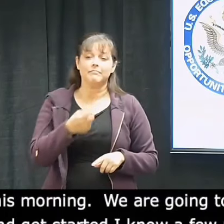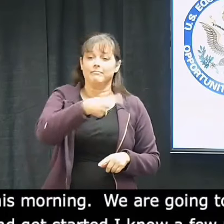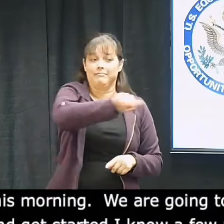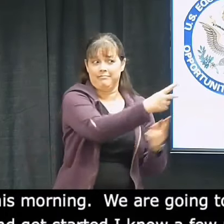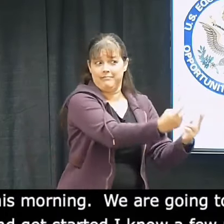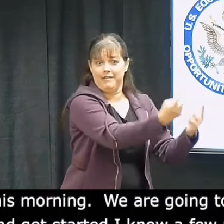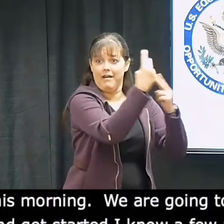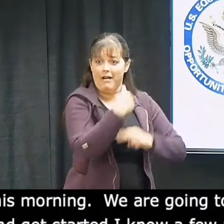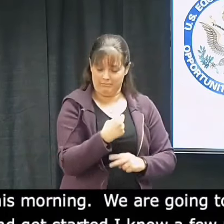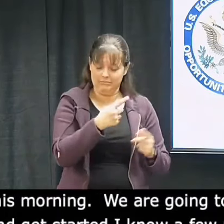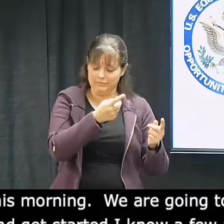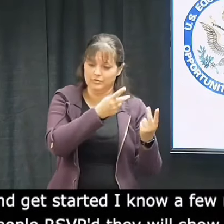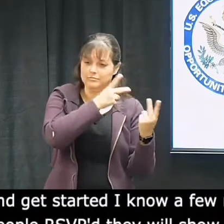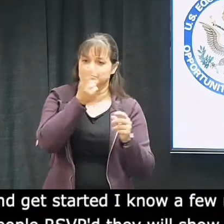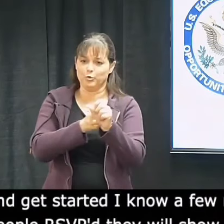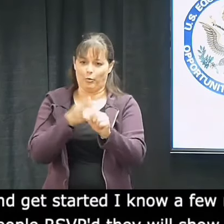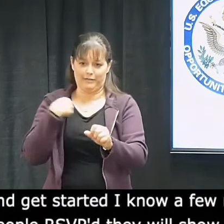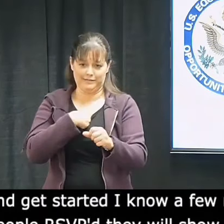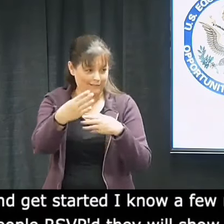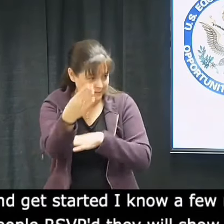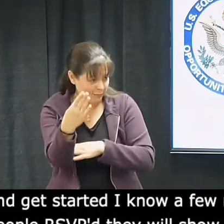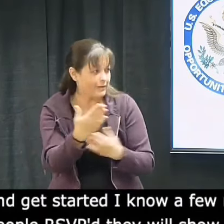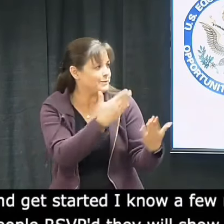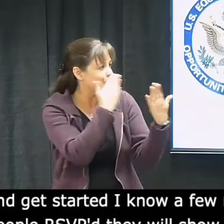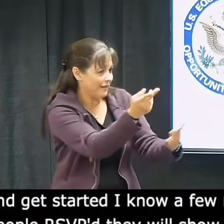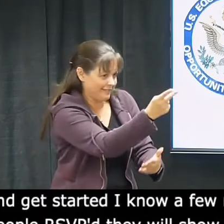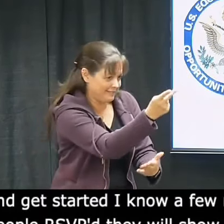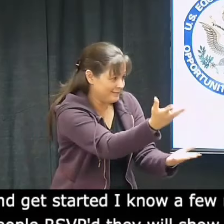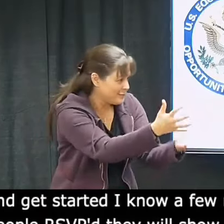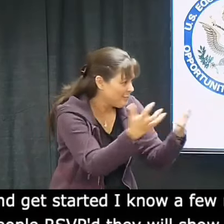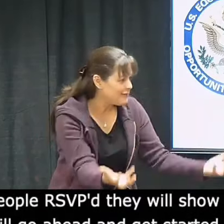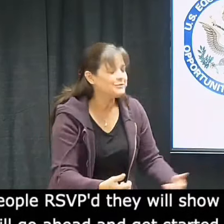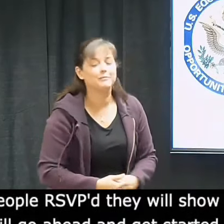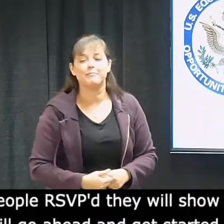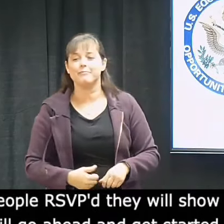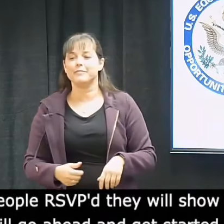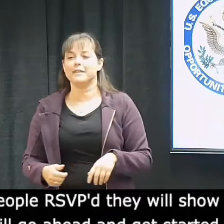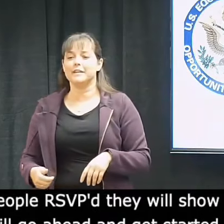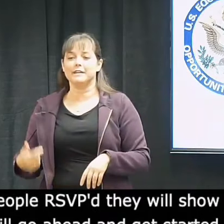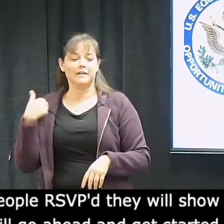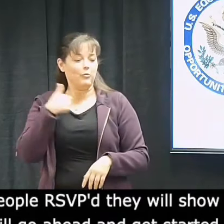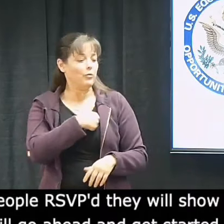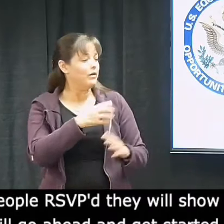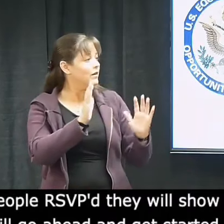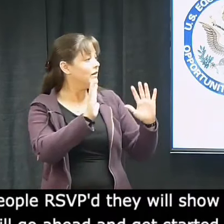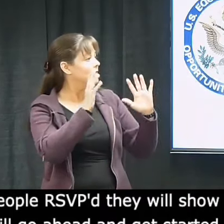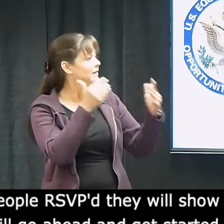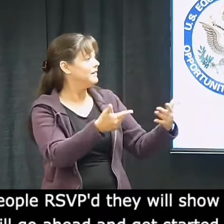this morning. So thank you all so much. So we'll go ahead and start. I'm